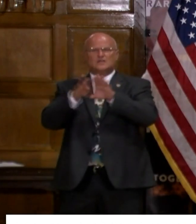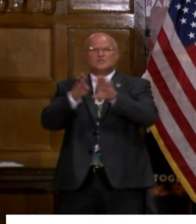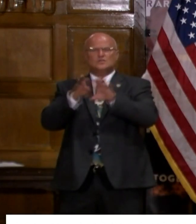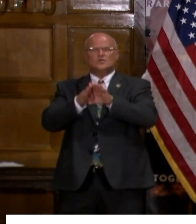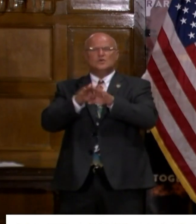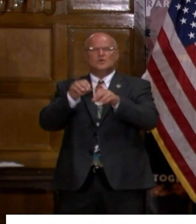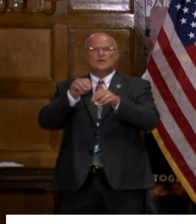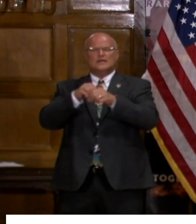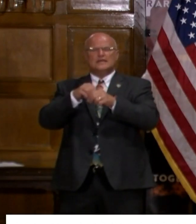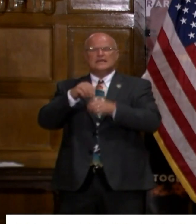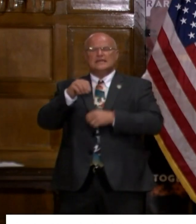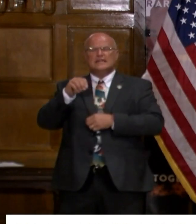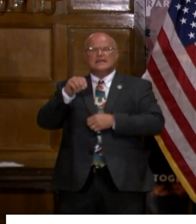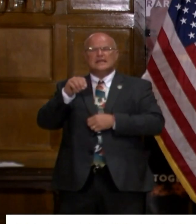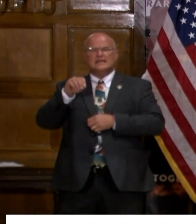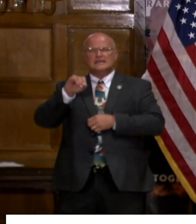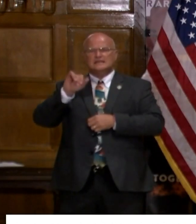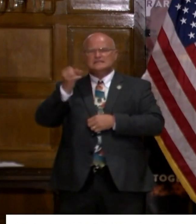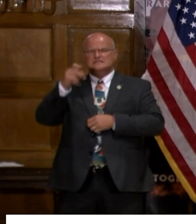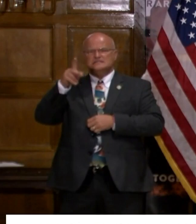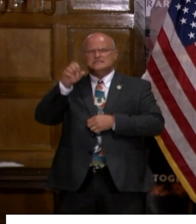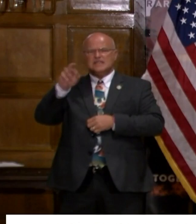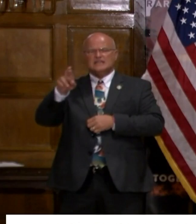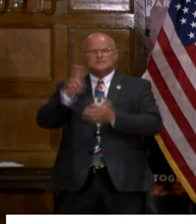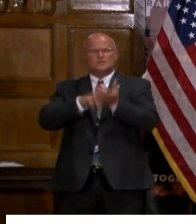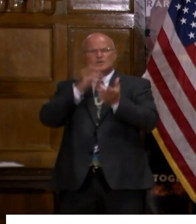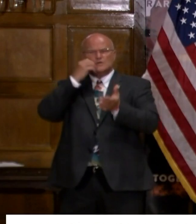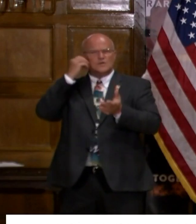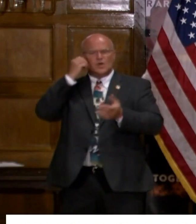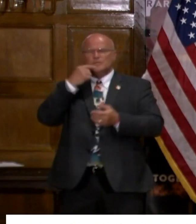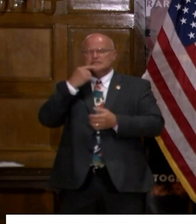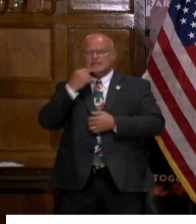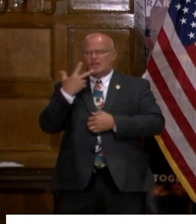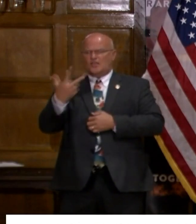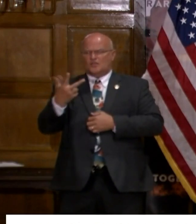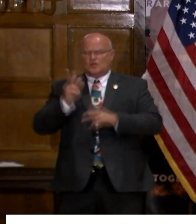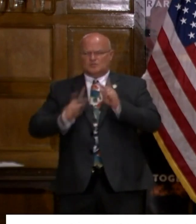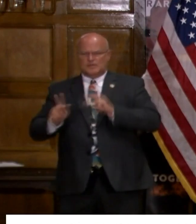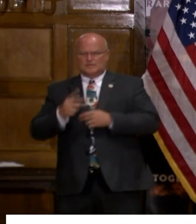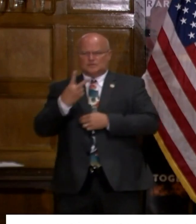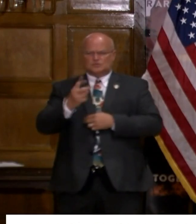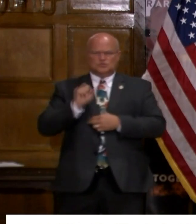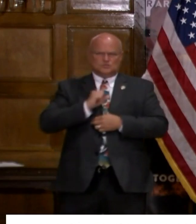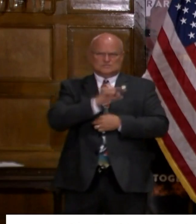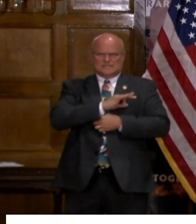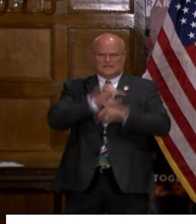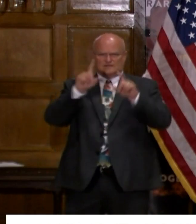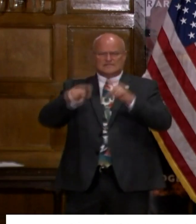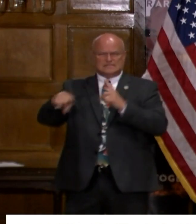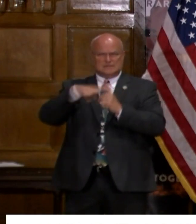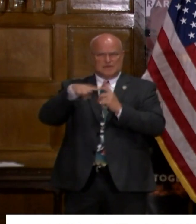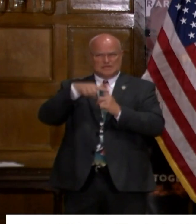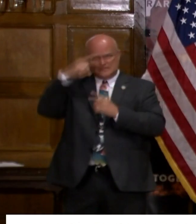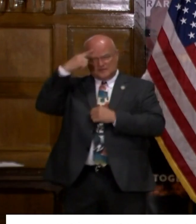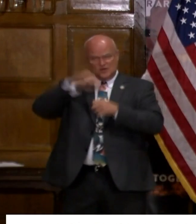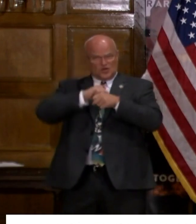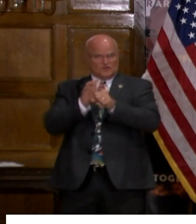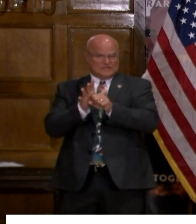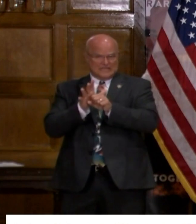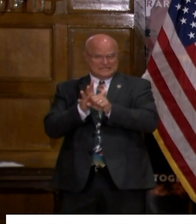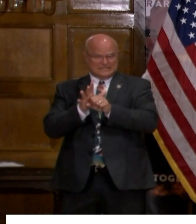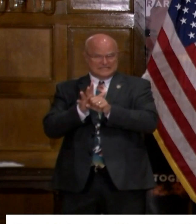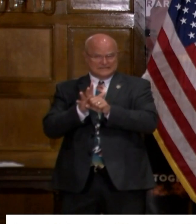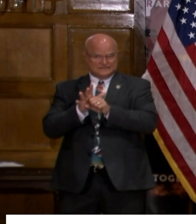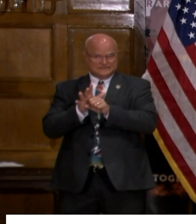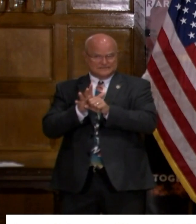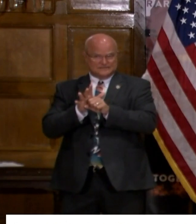in Jasper. It was dated July 23rd. It said 3 residents and 2 staff members had tested positive for